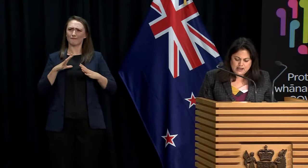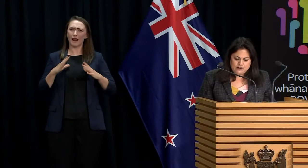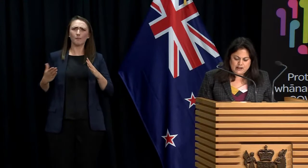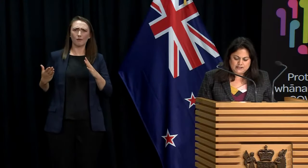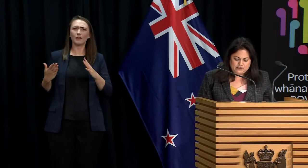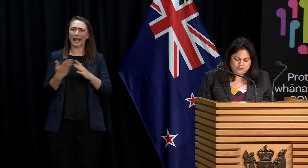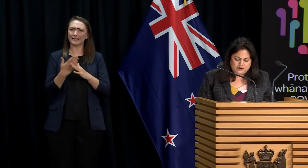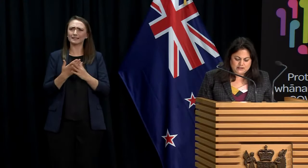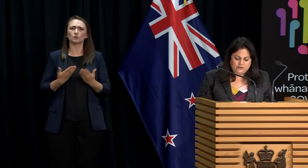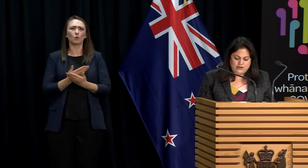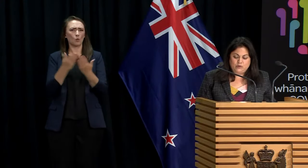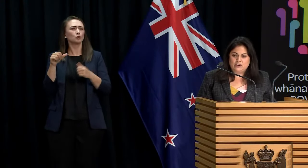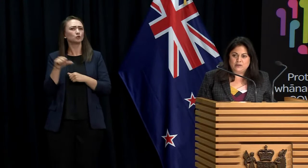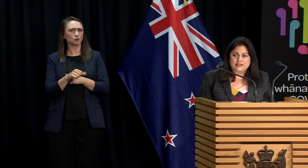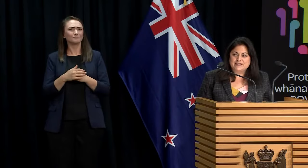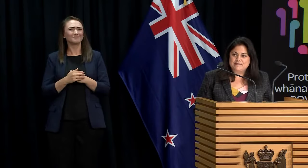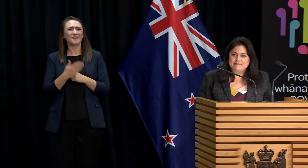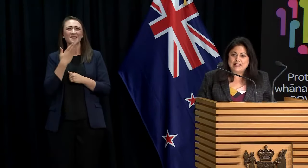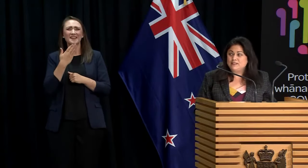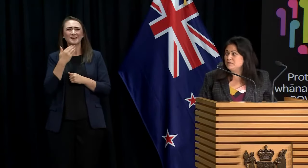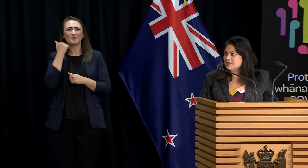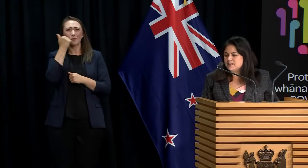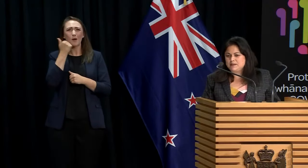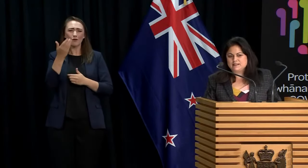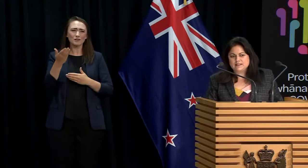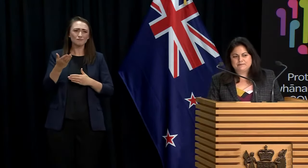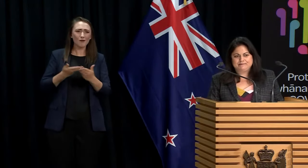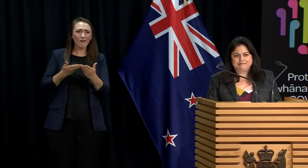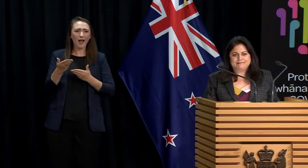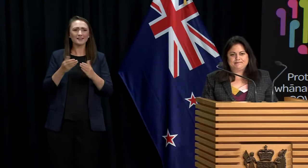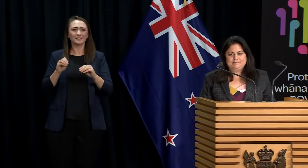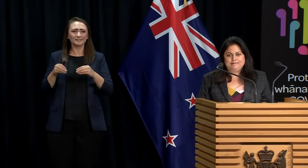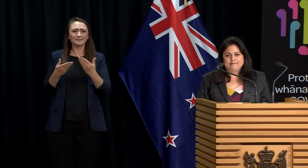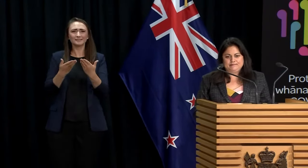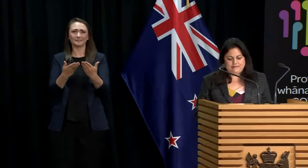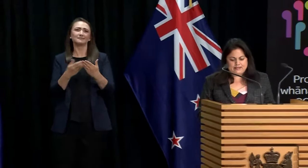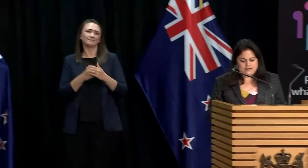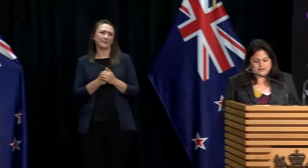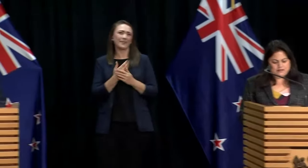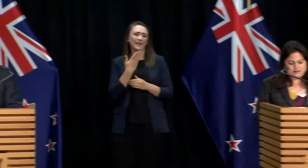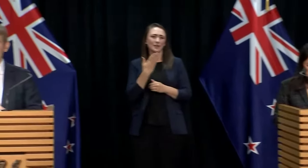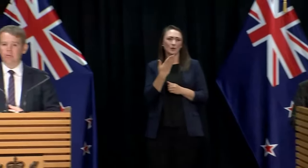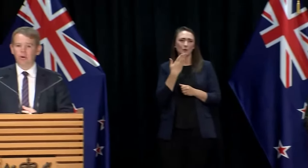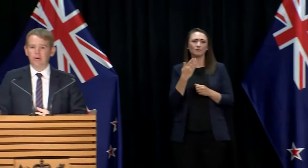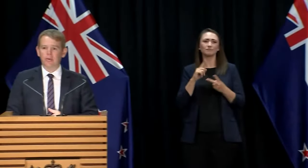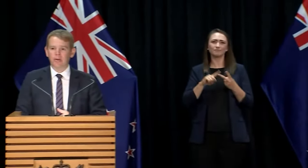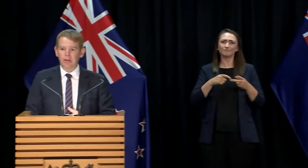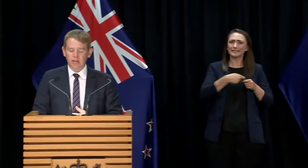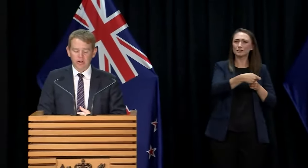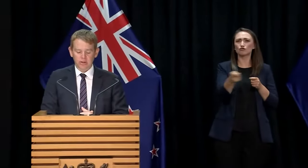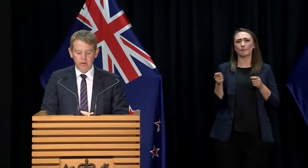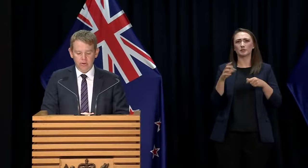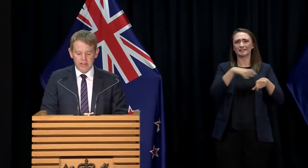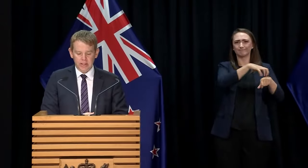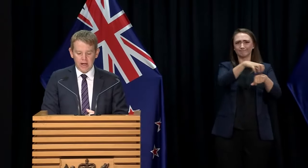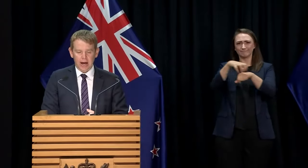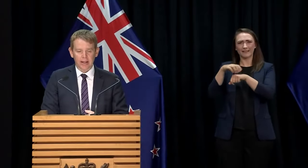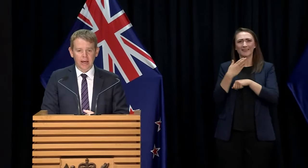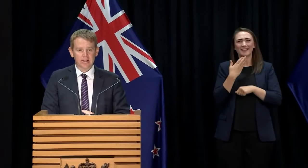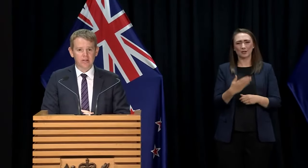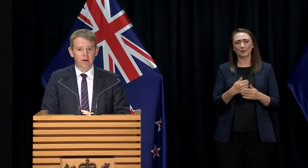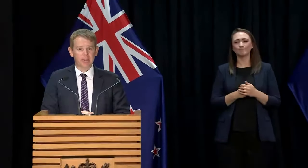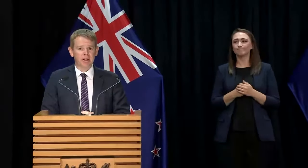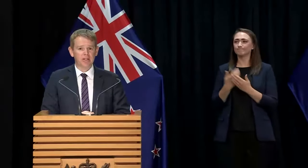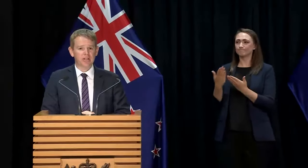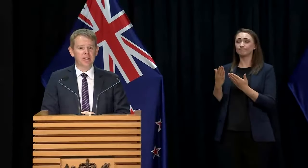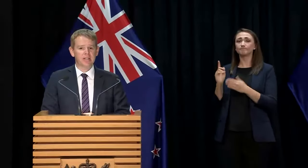providers and RATs distributors for their work on this. Back to you, Minister Hipkins. Thank you. As Dr. Verrill noted, the work that we've been doing to increase